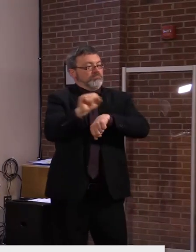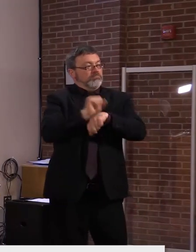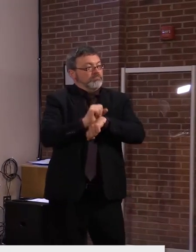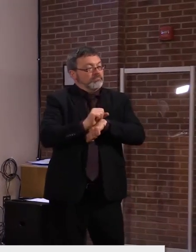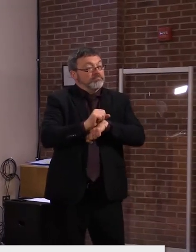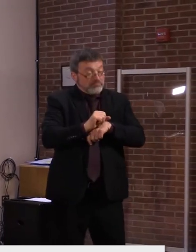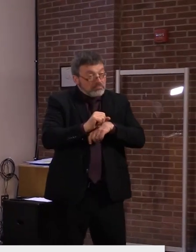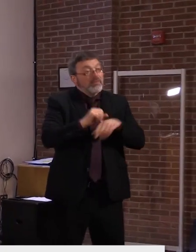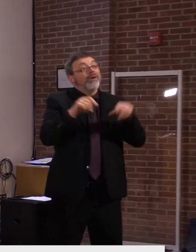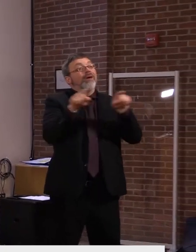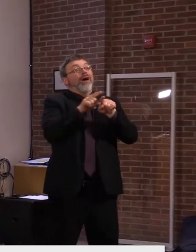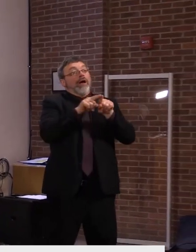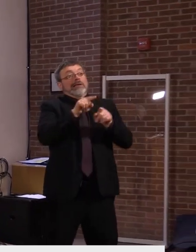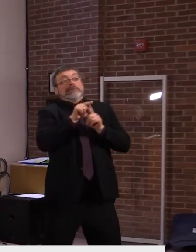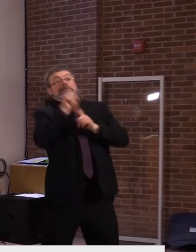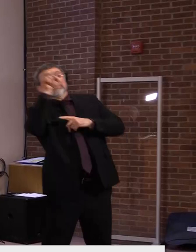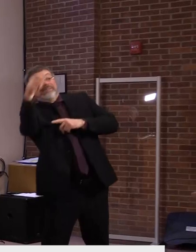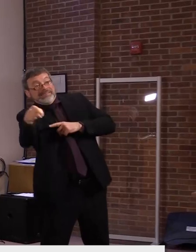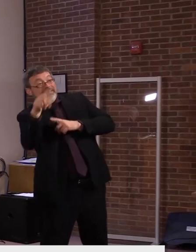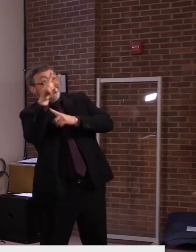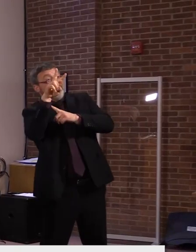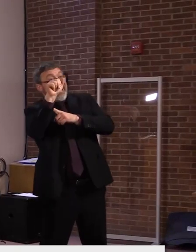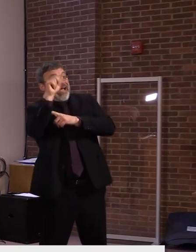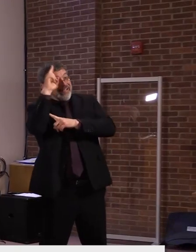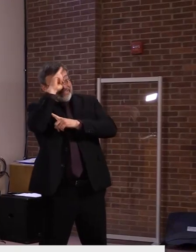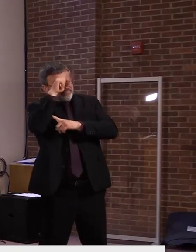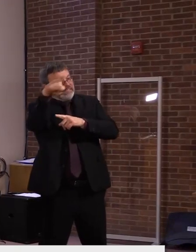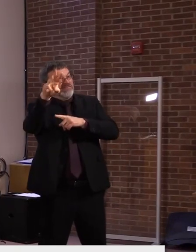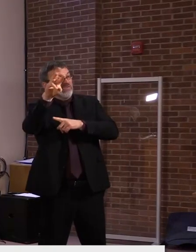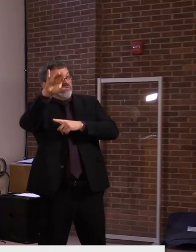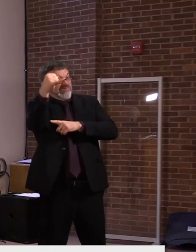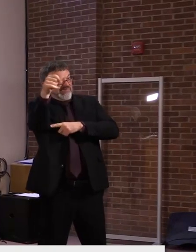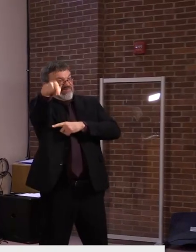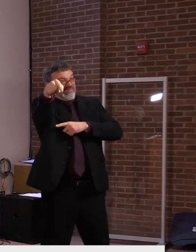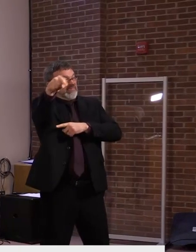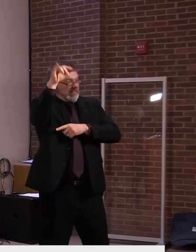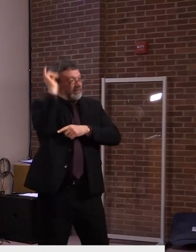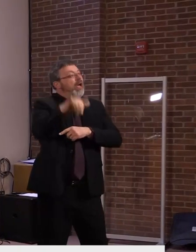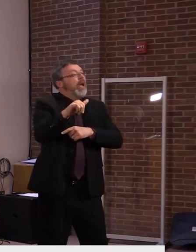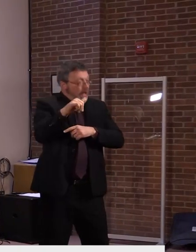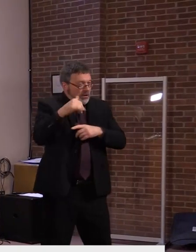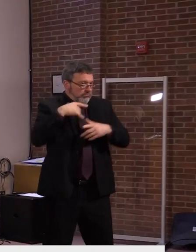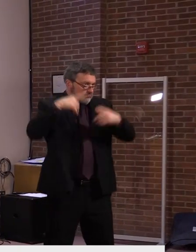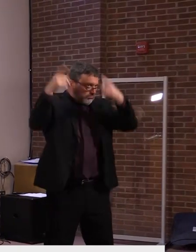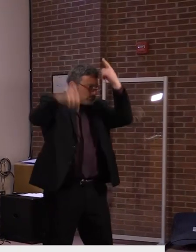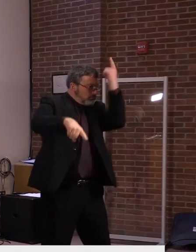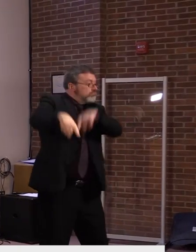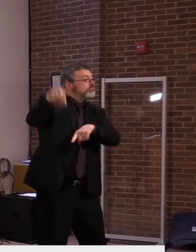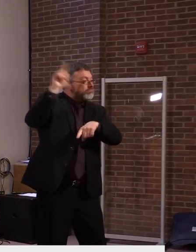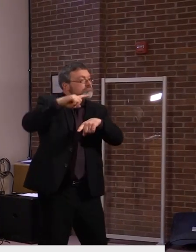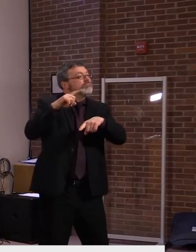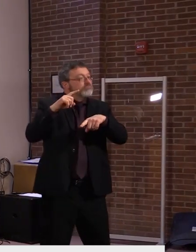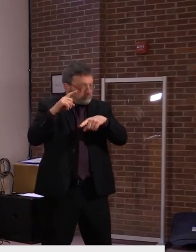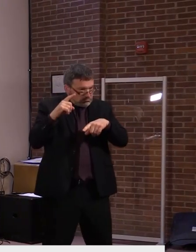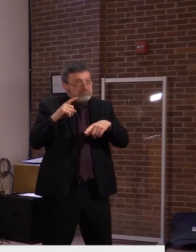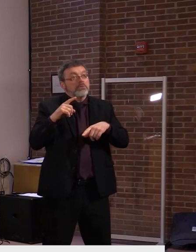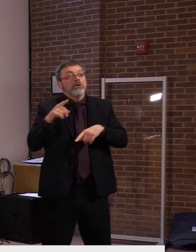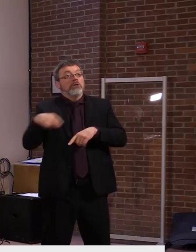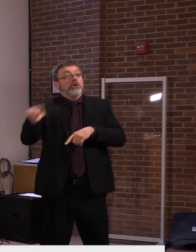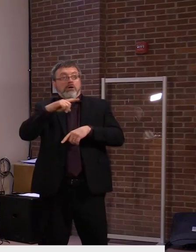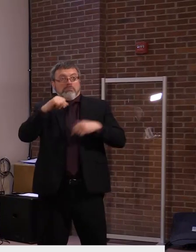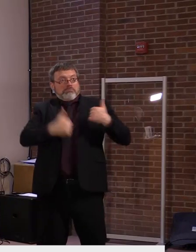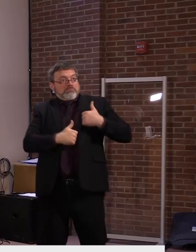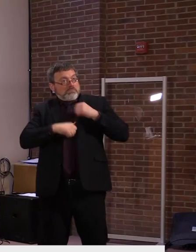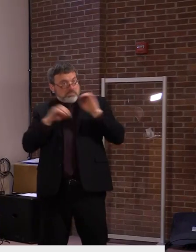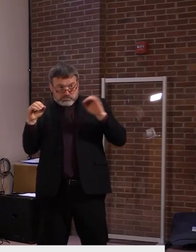Junction to discuss extending the agreement, which allows them to serve civilians. Up to 10 mental health beds have